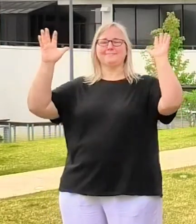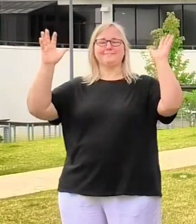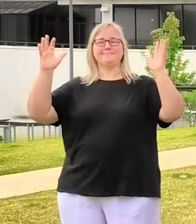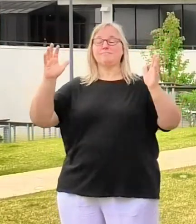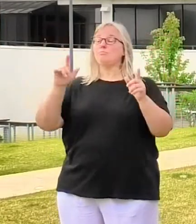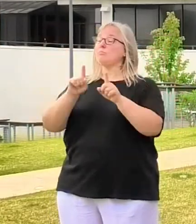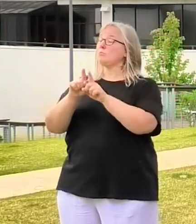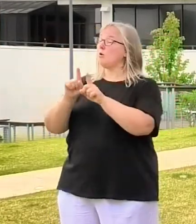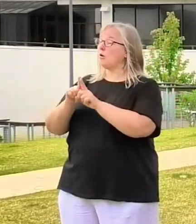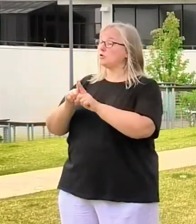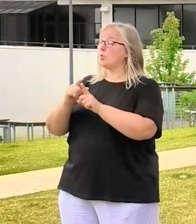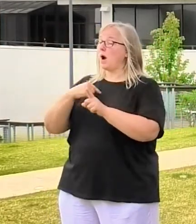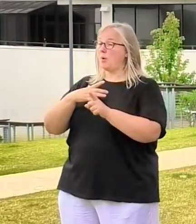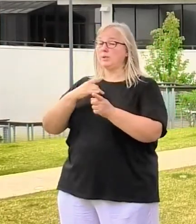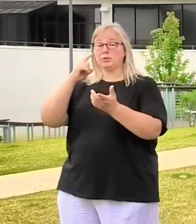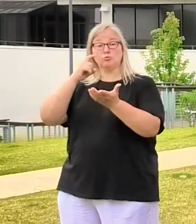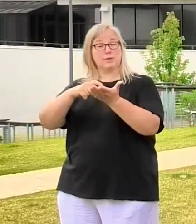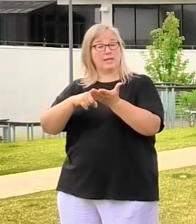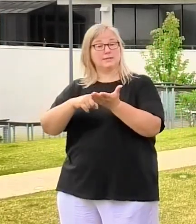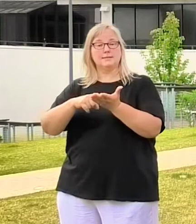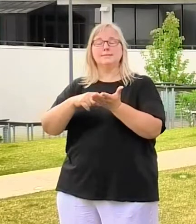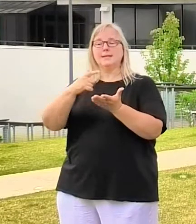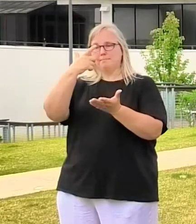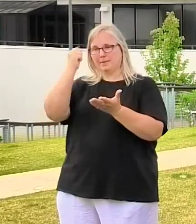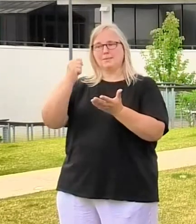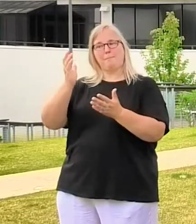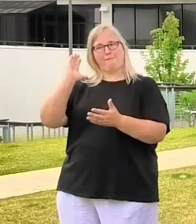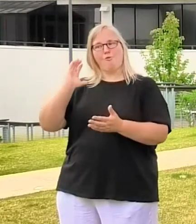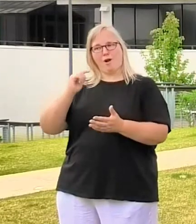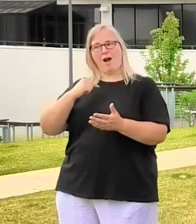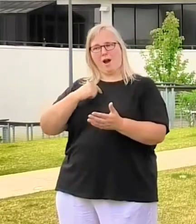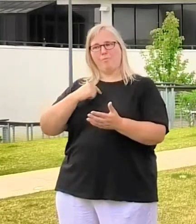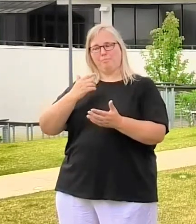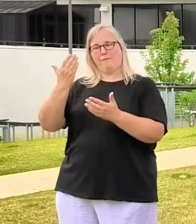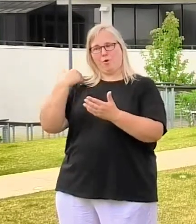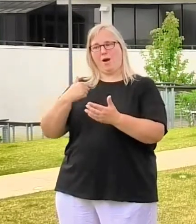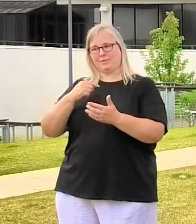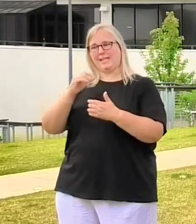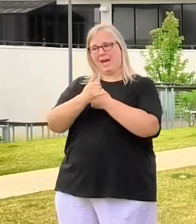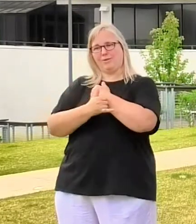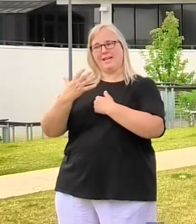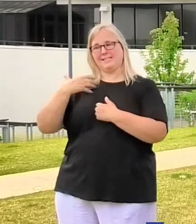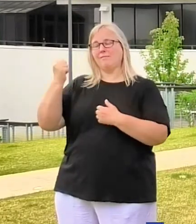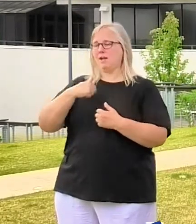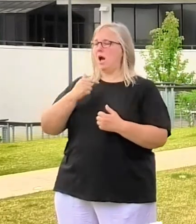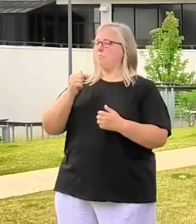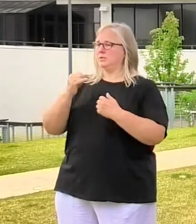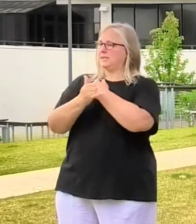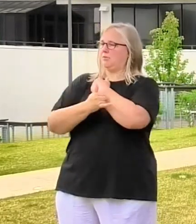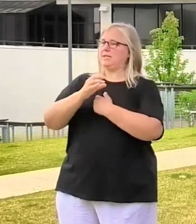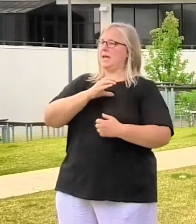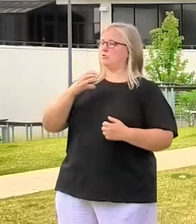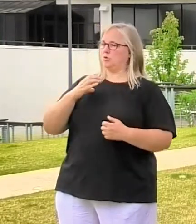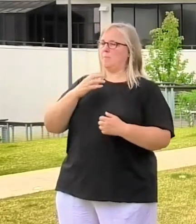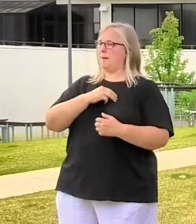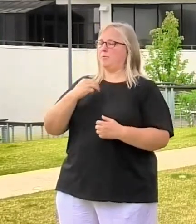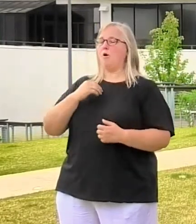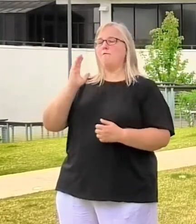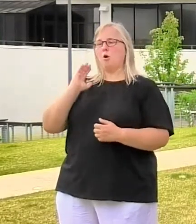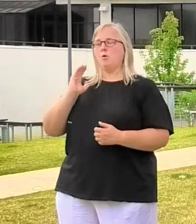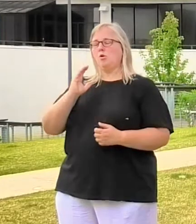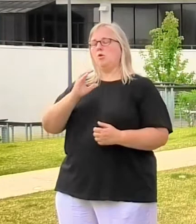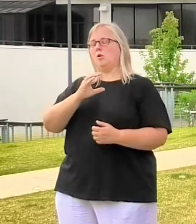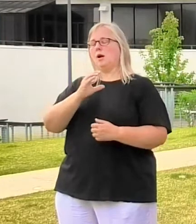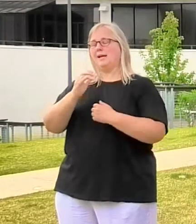I'd also like to recognize, because before I was a county executive, I was a county council member. A former county council member,